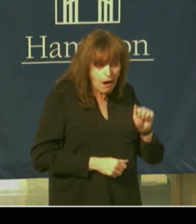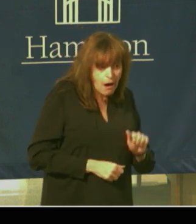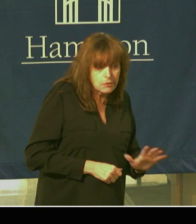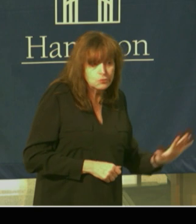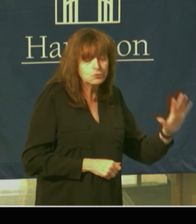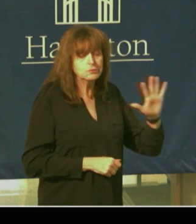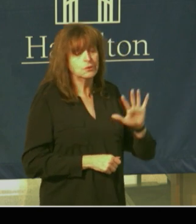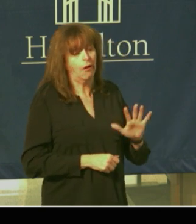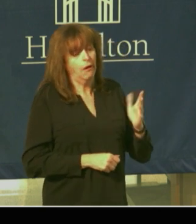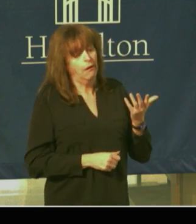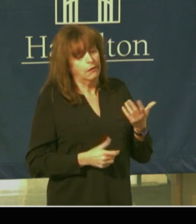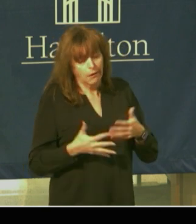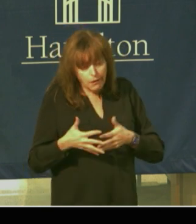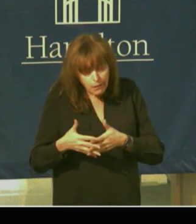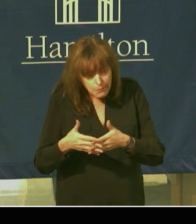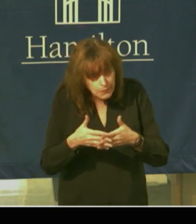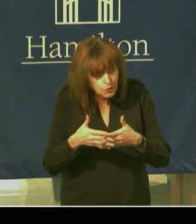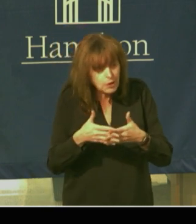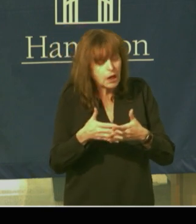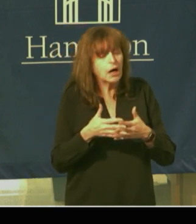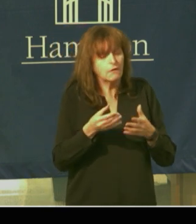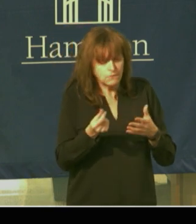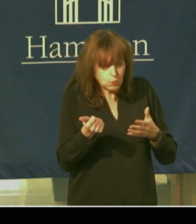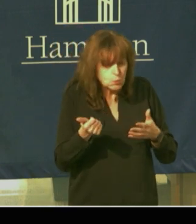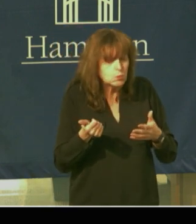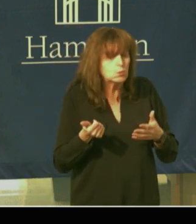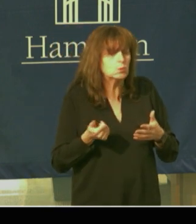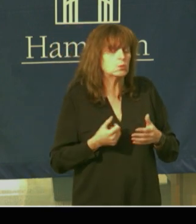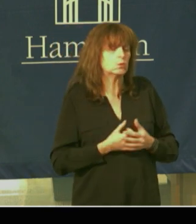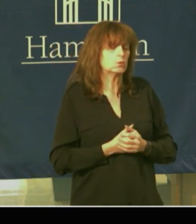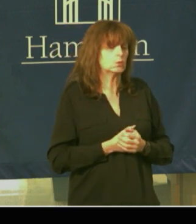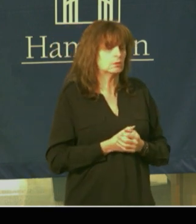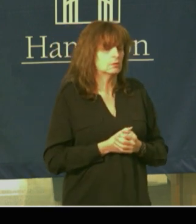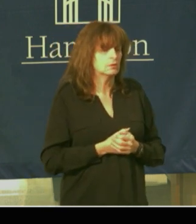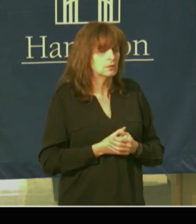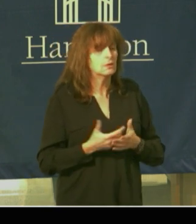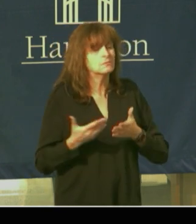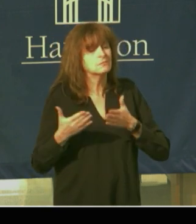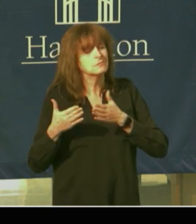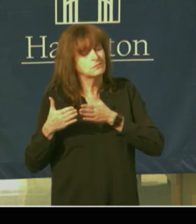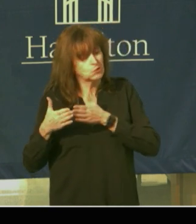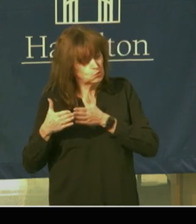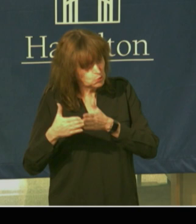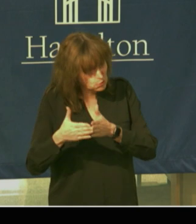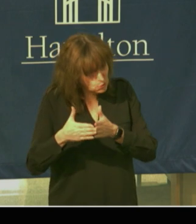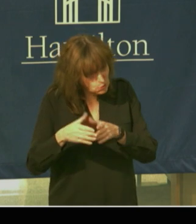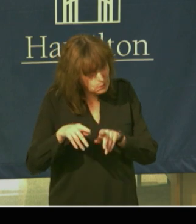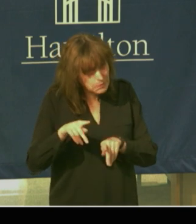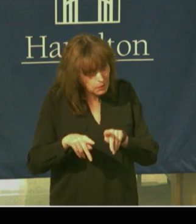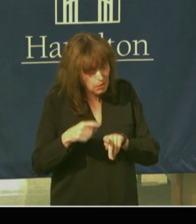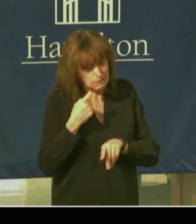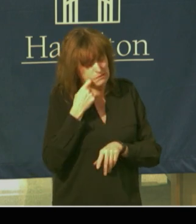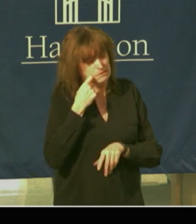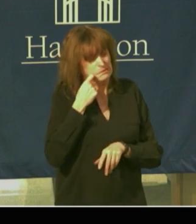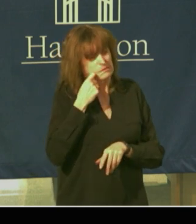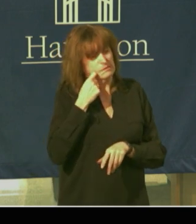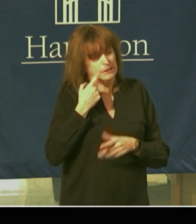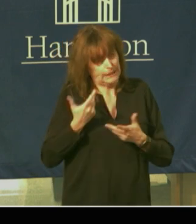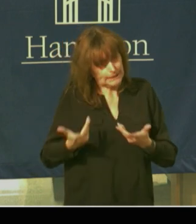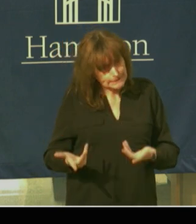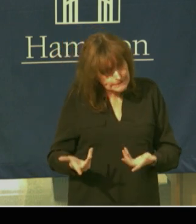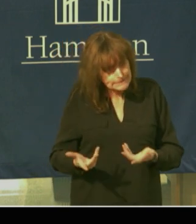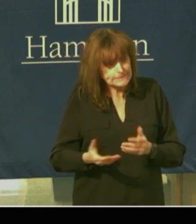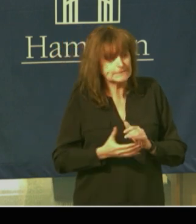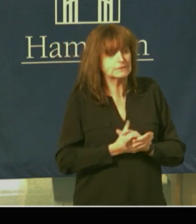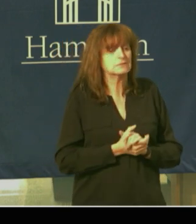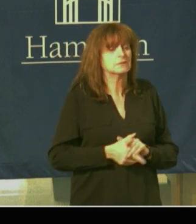have clusters of folks. We have cruise ships, folks that have been on cruise ships that have gotten infected there